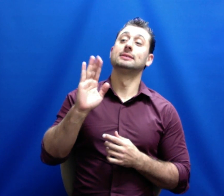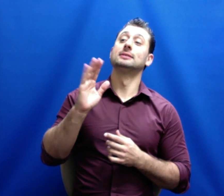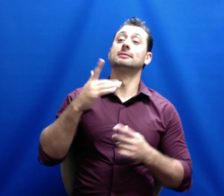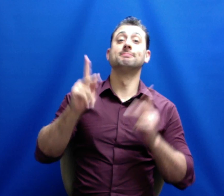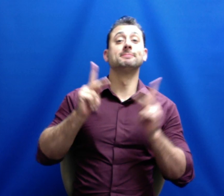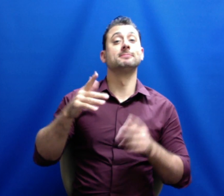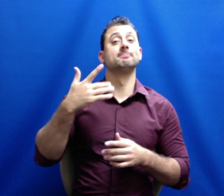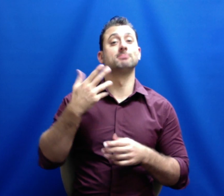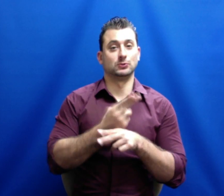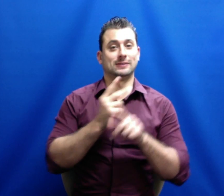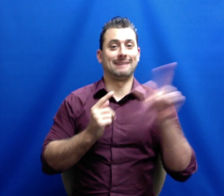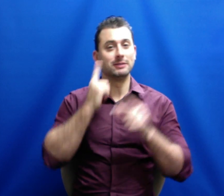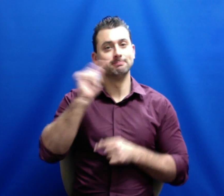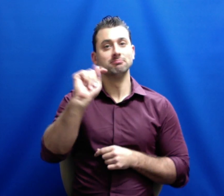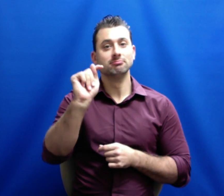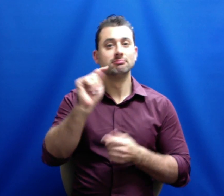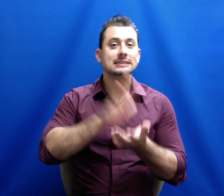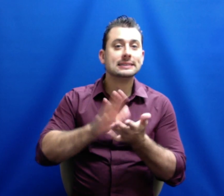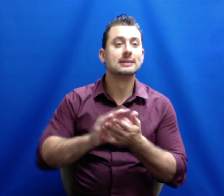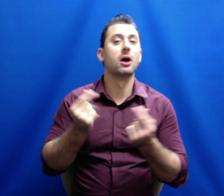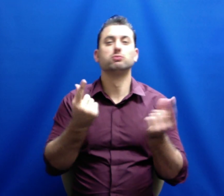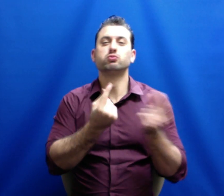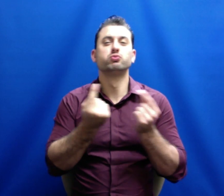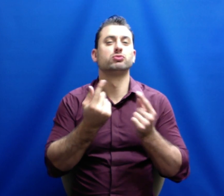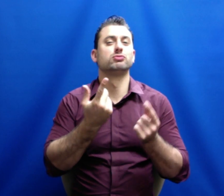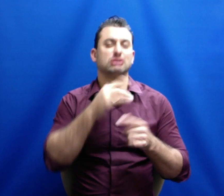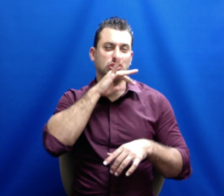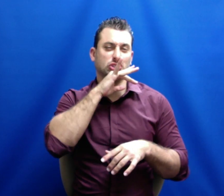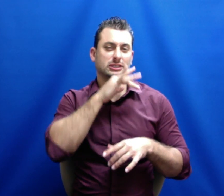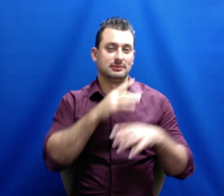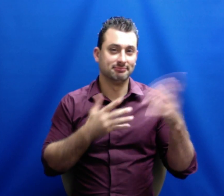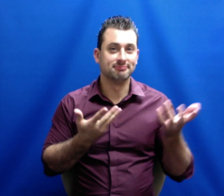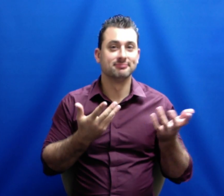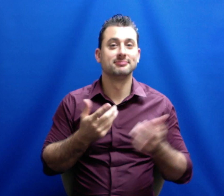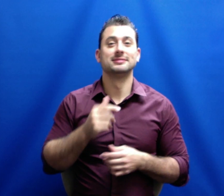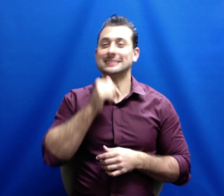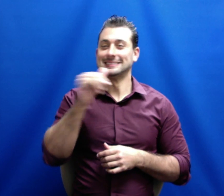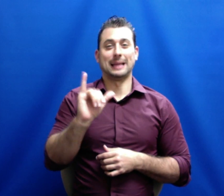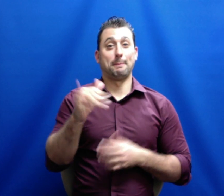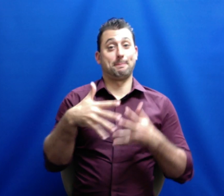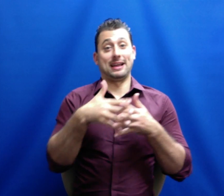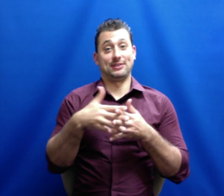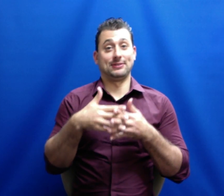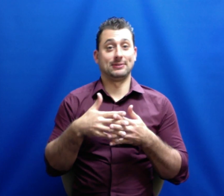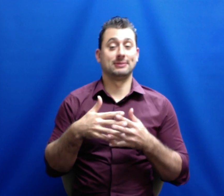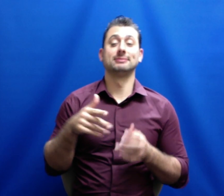Arabic people use their left hands for things like the toilet, dirty items, dirty things, as opposed to in America,